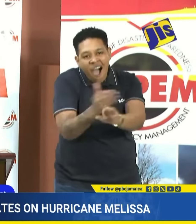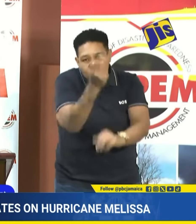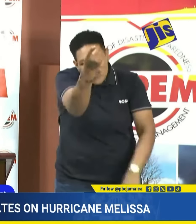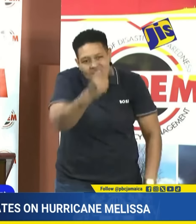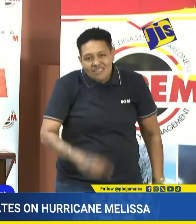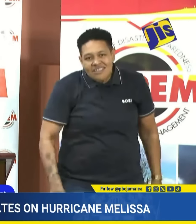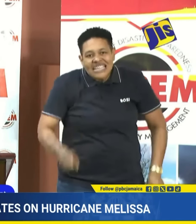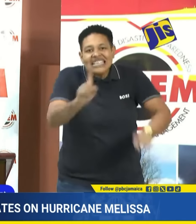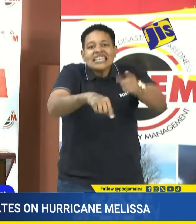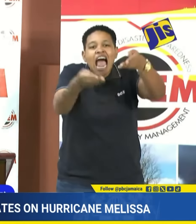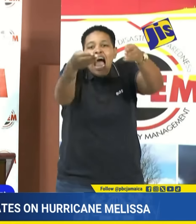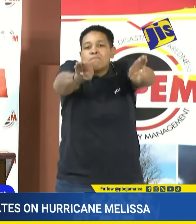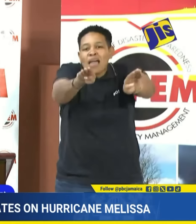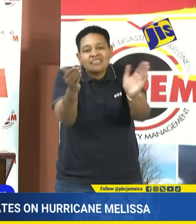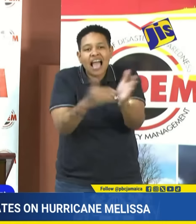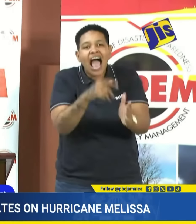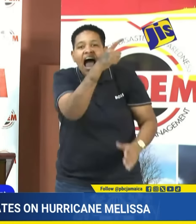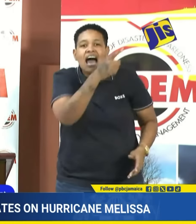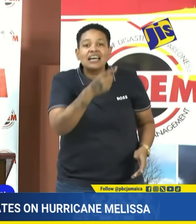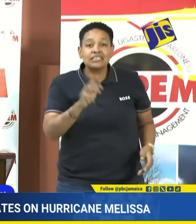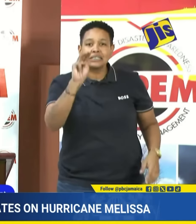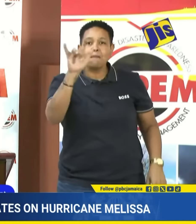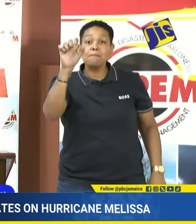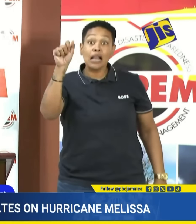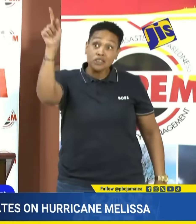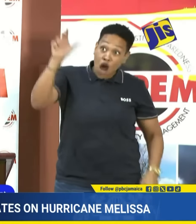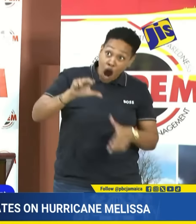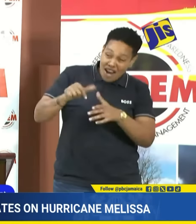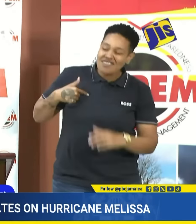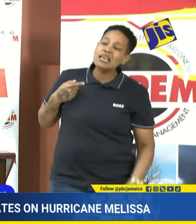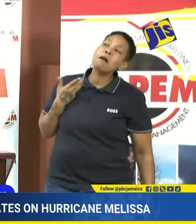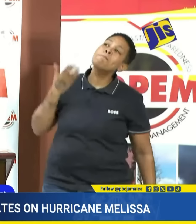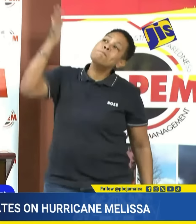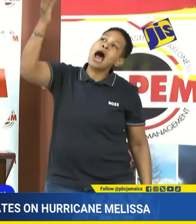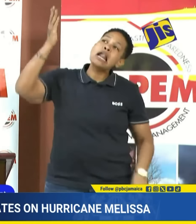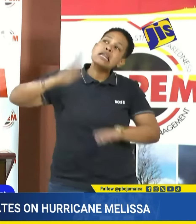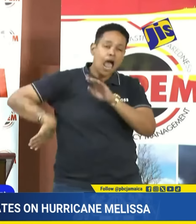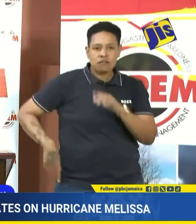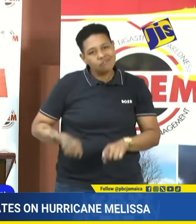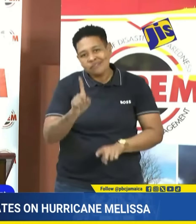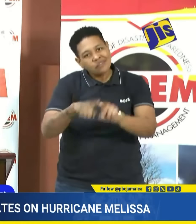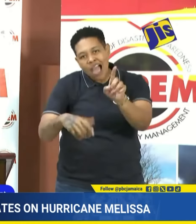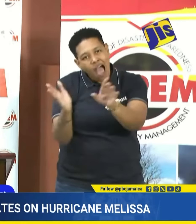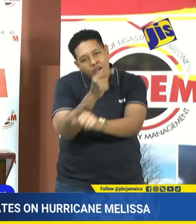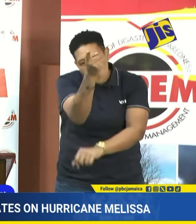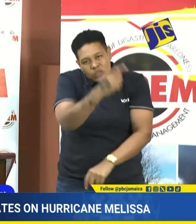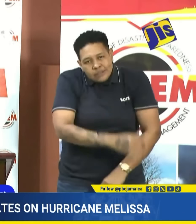You cannot bet against Melissa. Don't do it because you can't win.